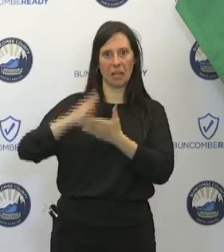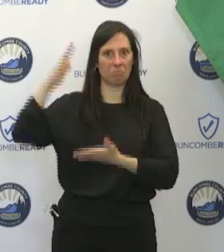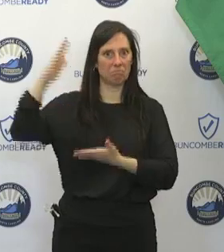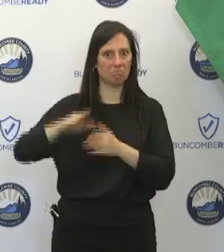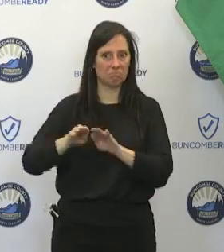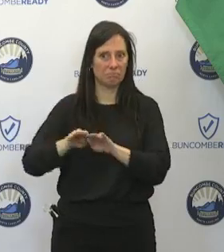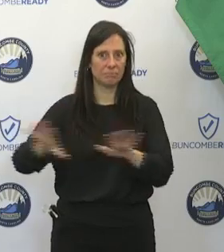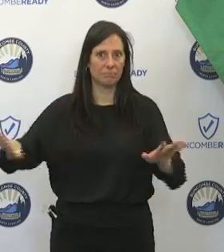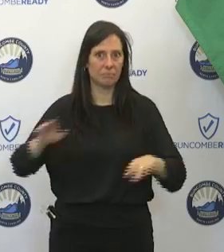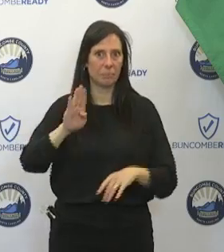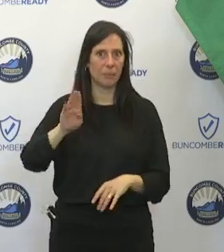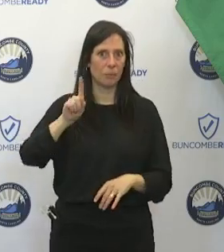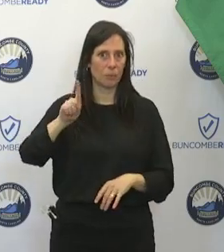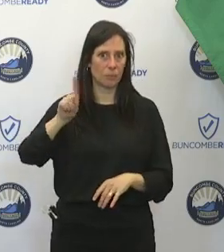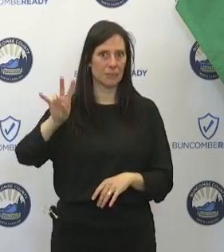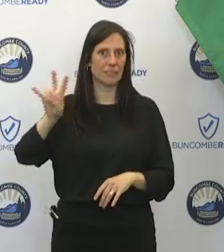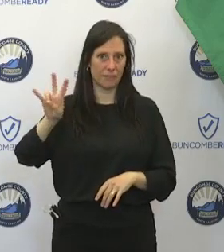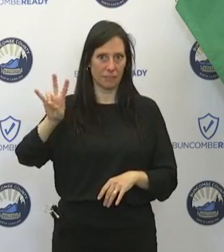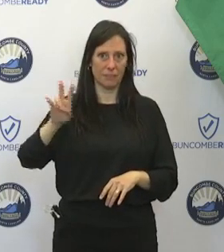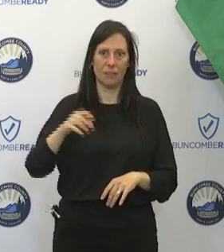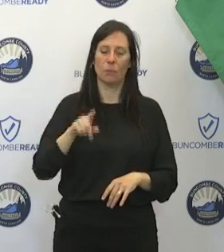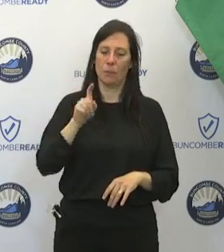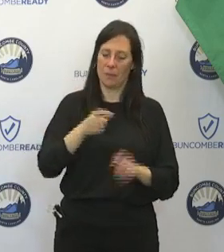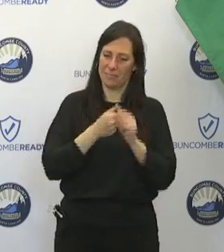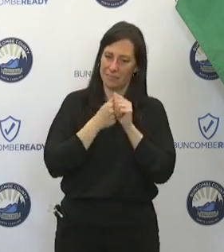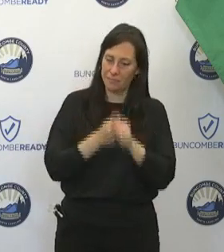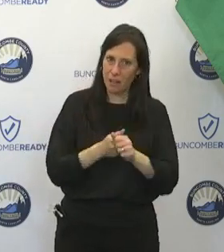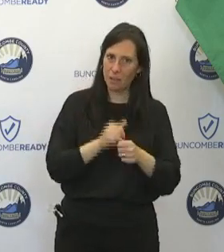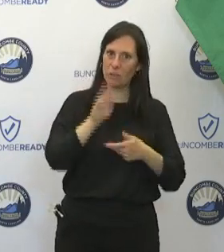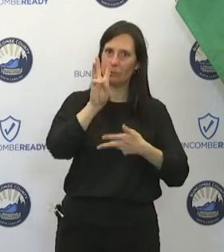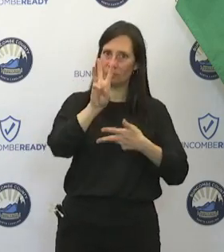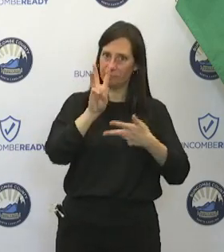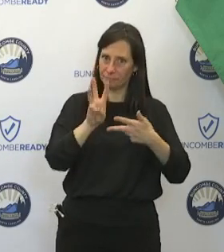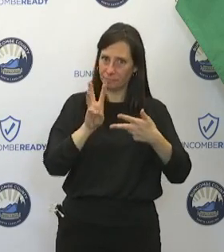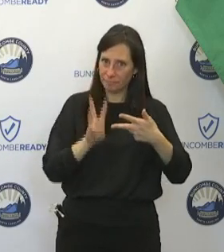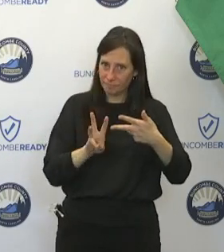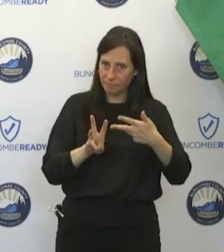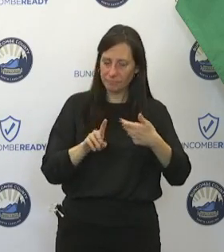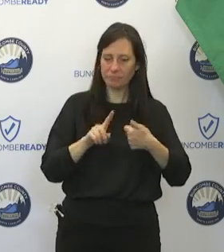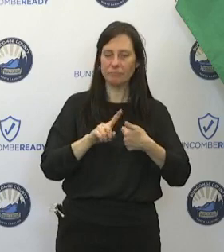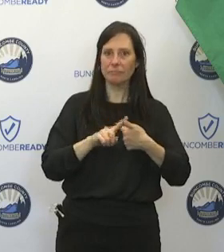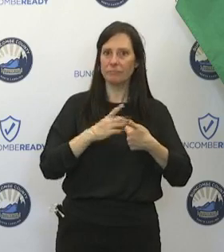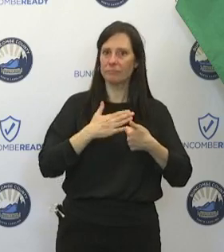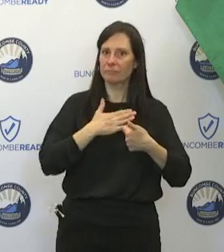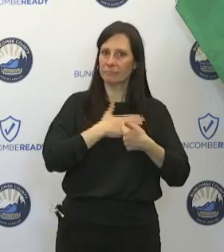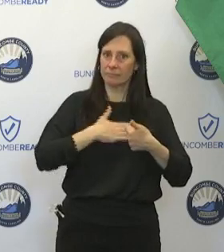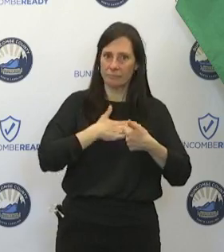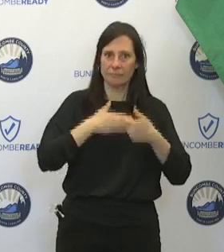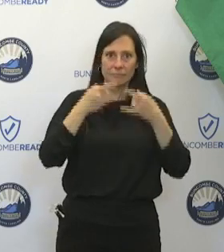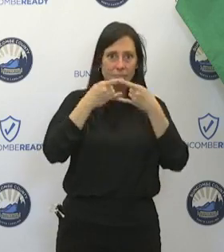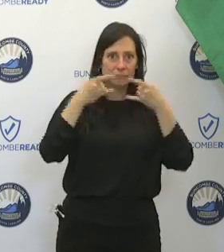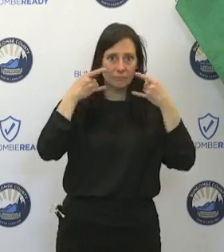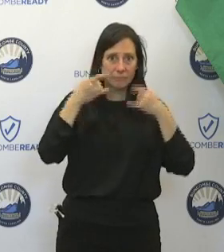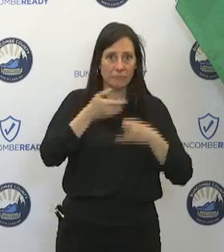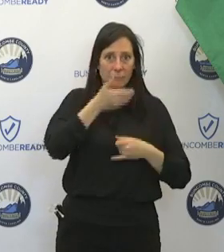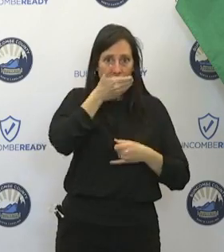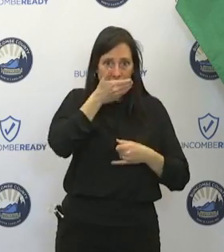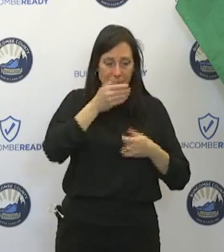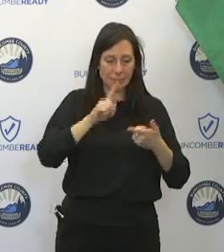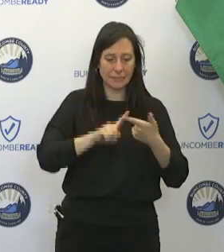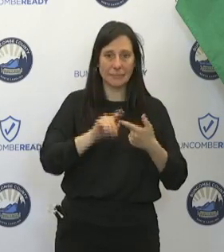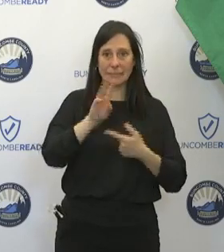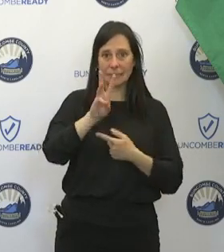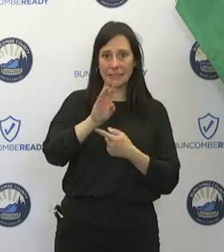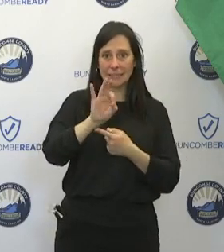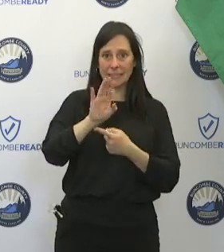means we must remain diligent in our practice of the 3 Ws, including continuing to wear our masks, keeping 6 feet